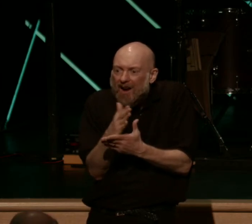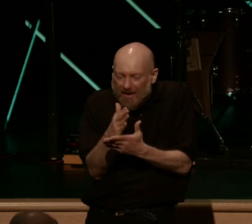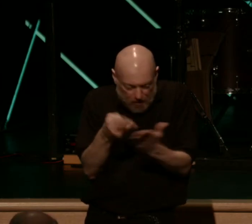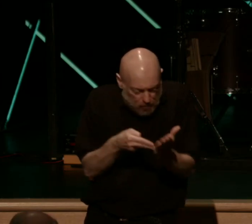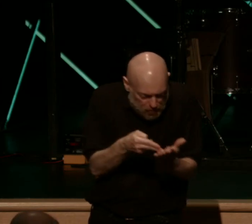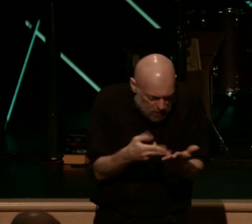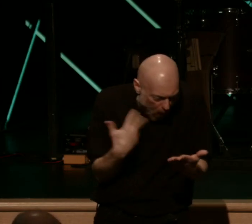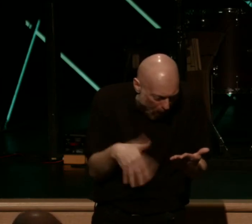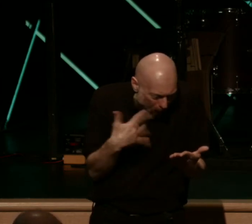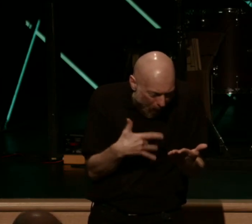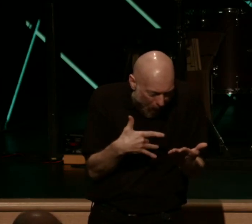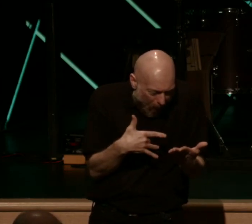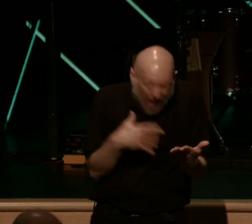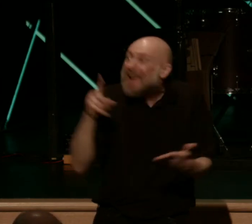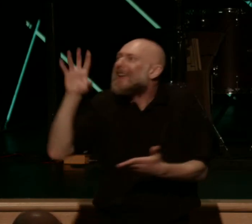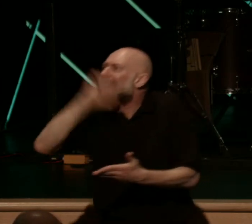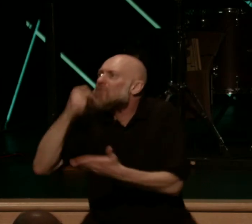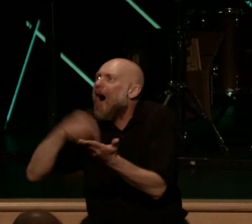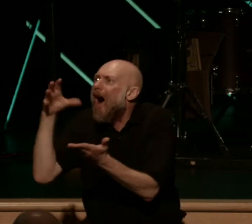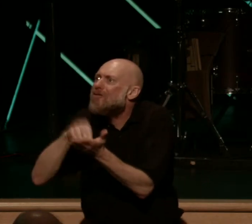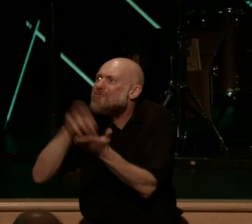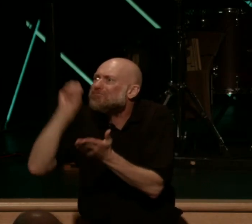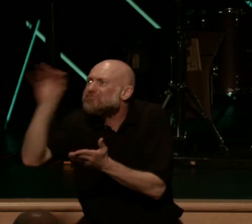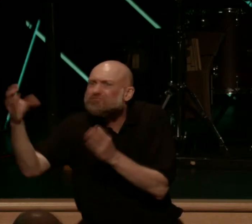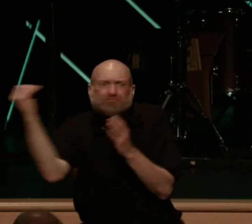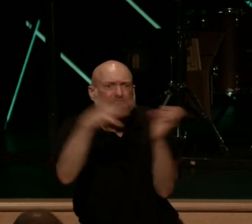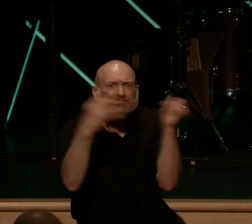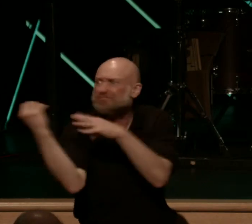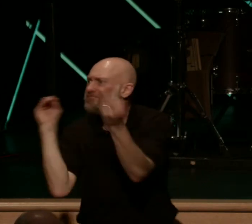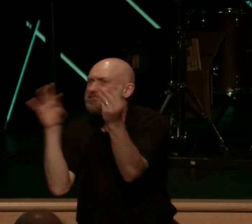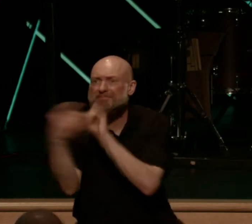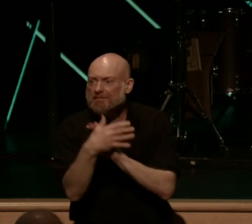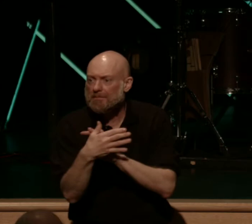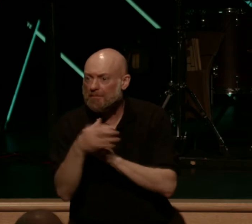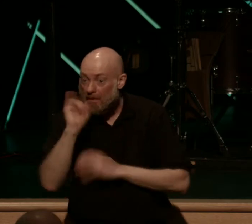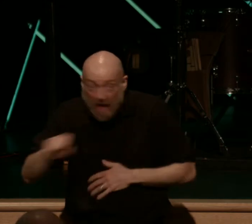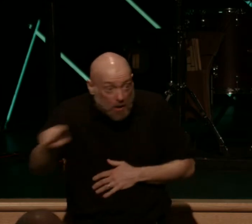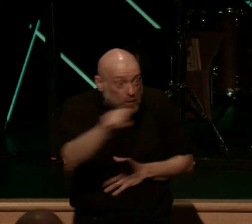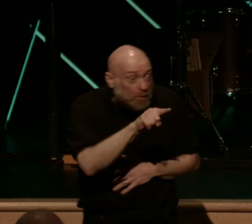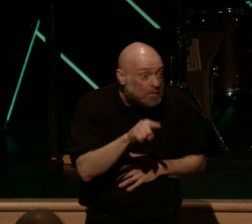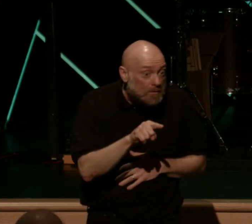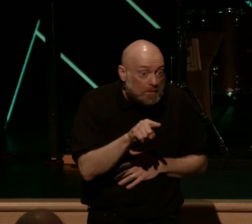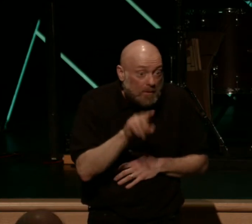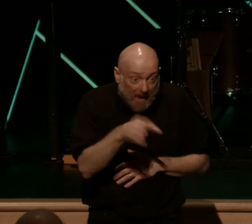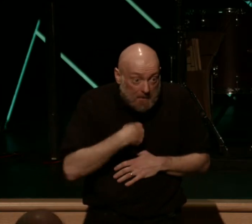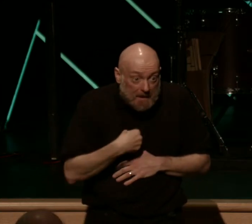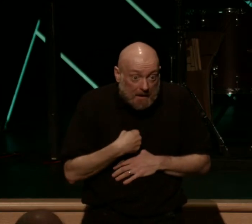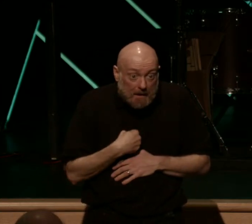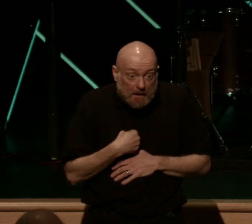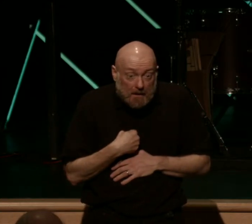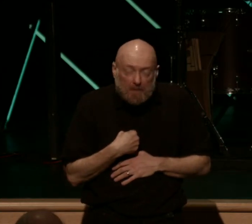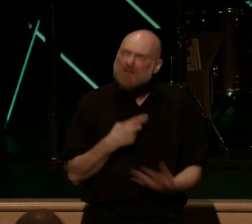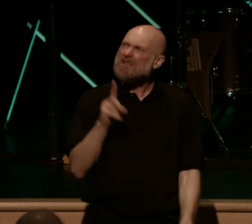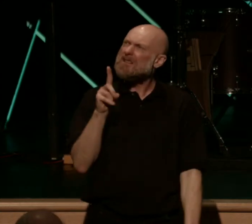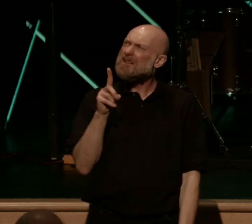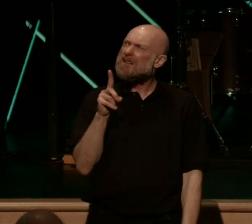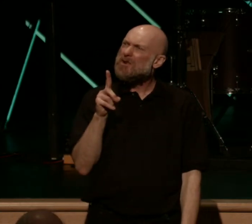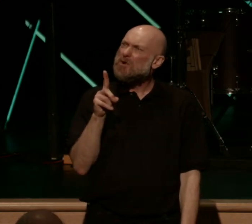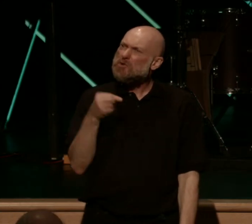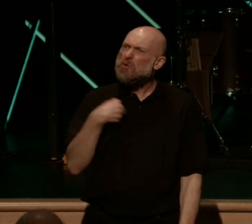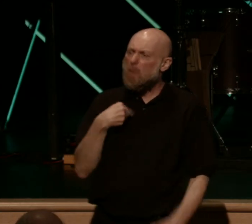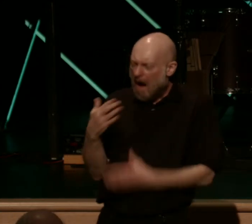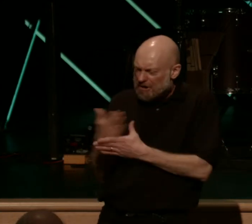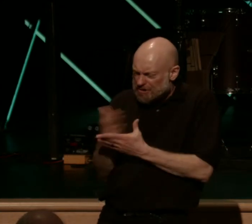truths because we love each other. Ask yourself, does that describe me? Am I someone who is speaking